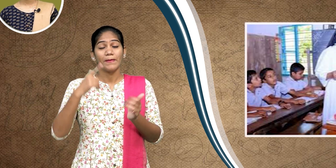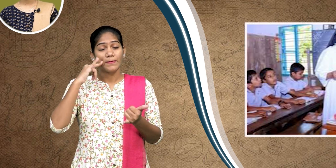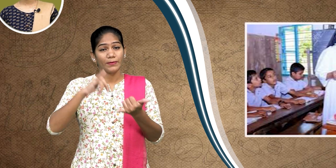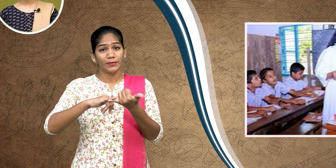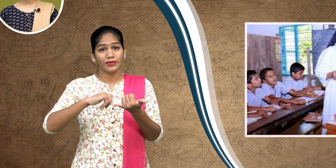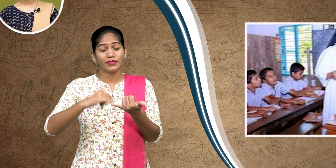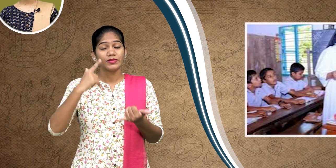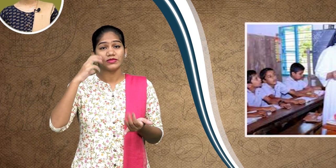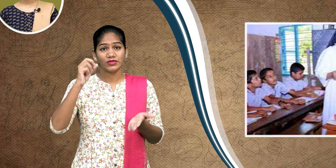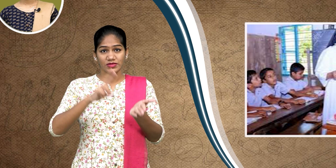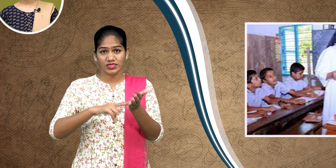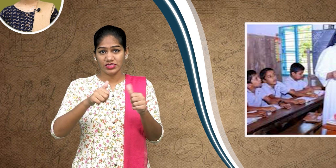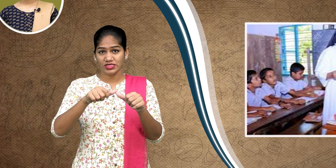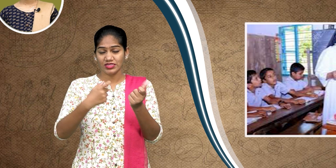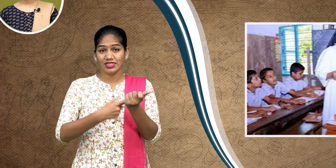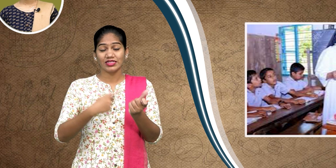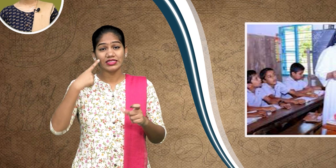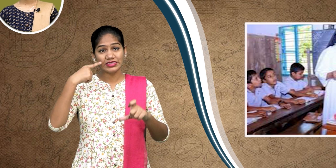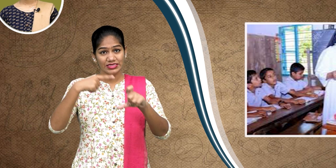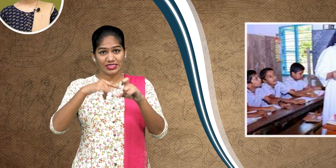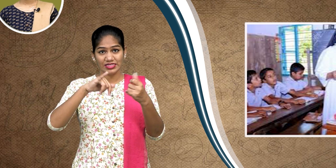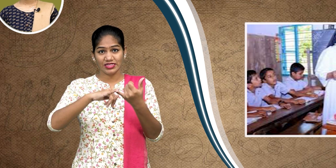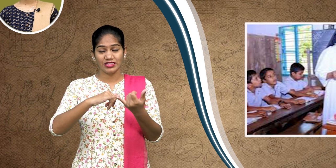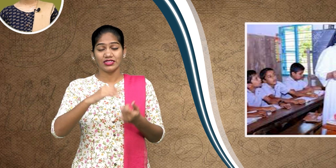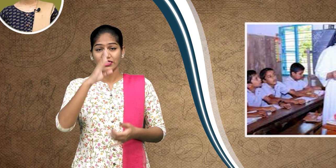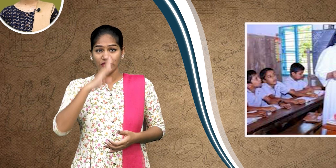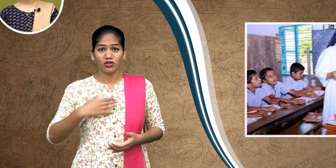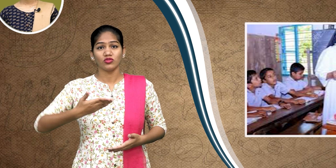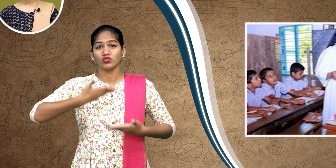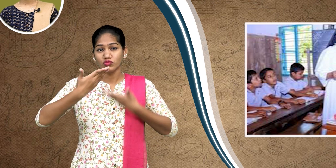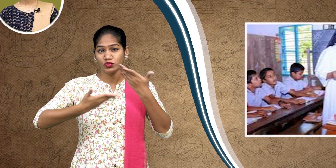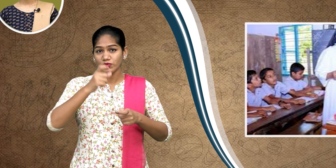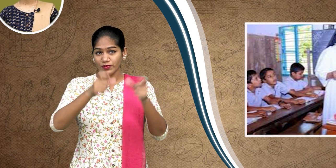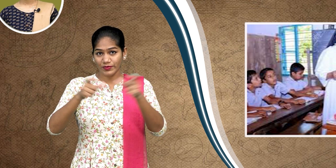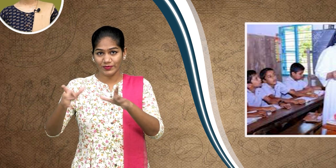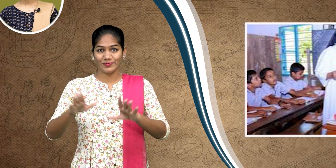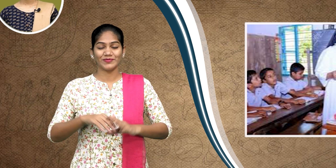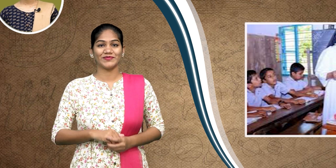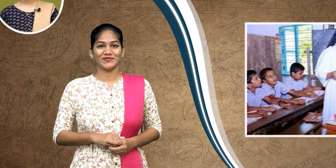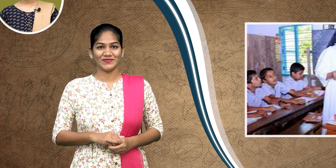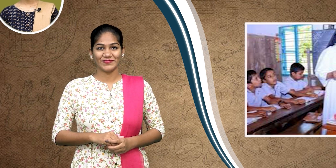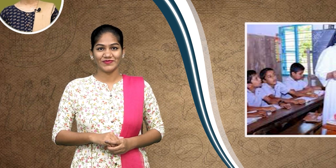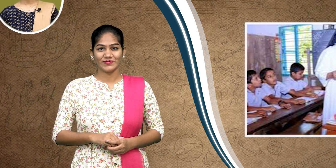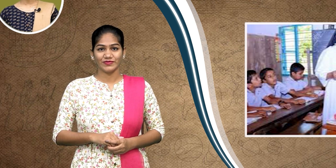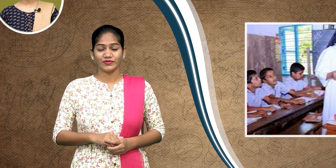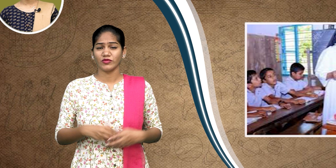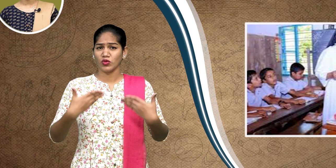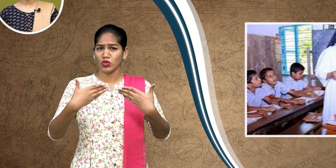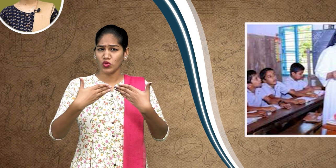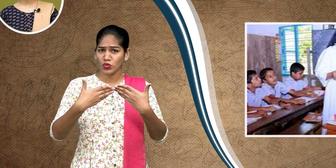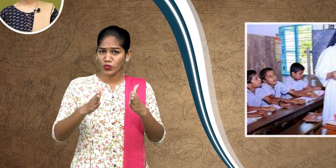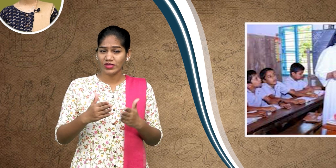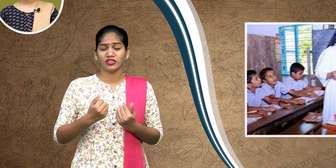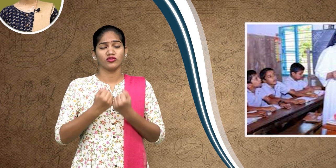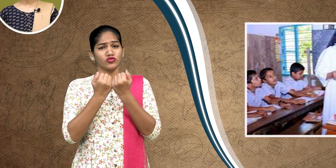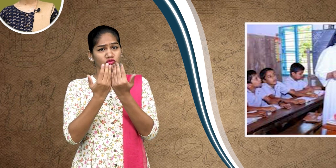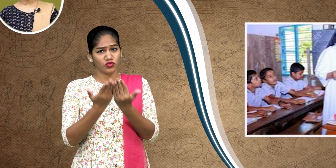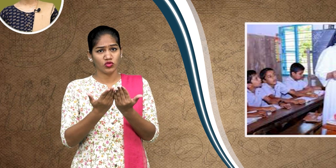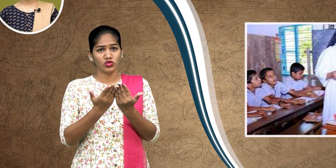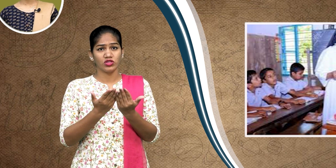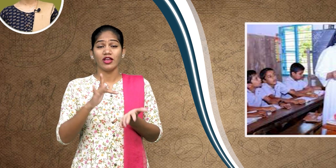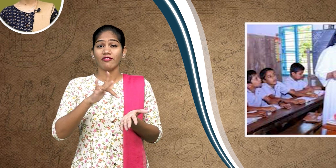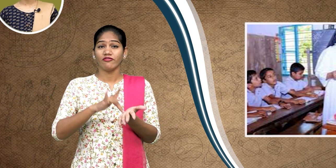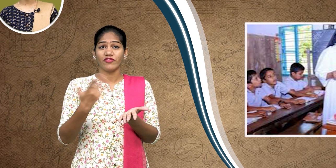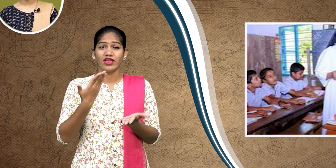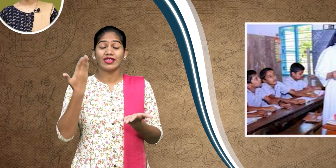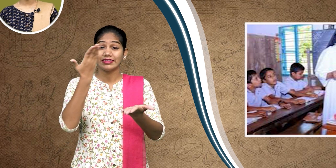opened schools where